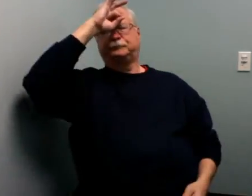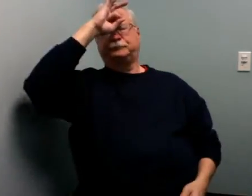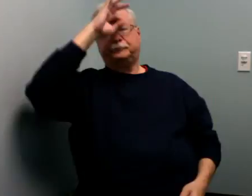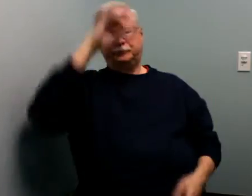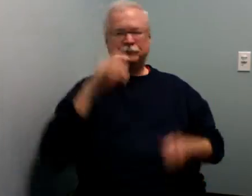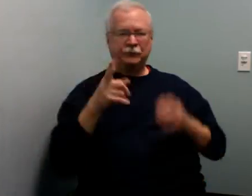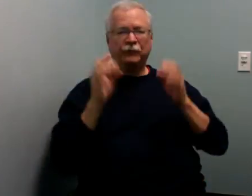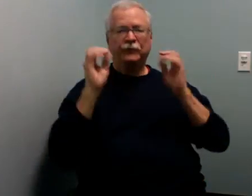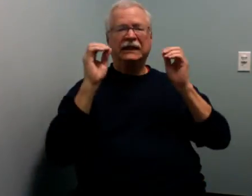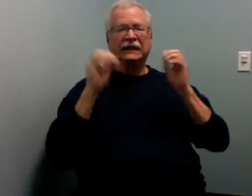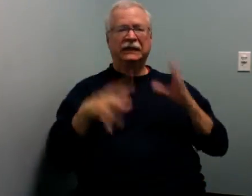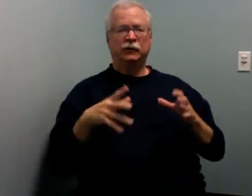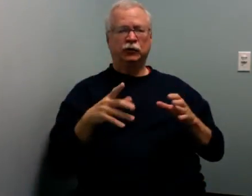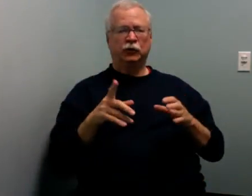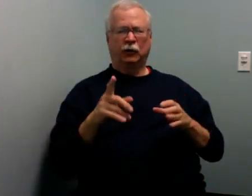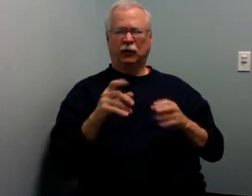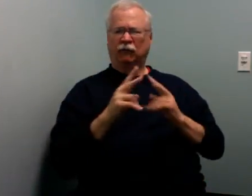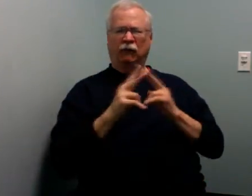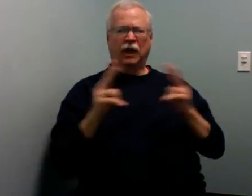But business and law, I am not very knowledgeable about.